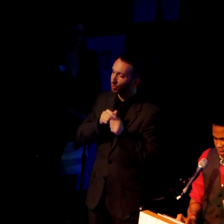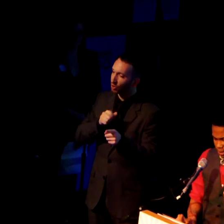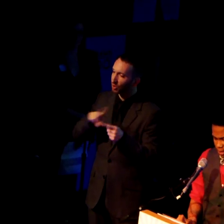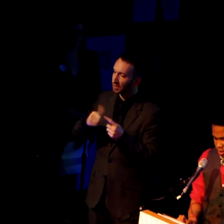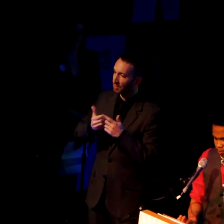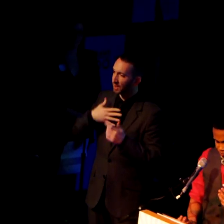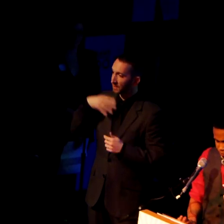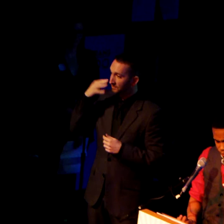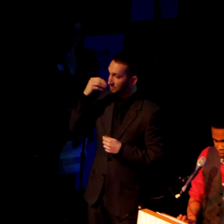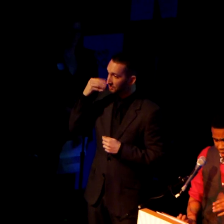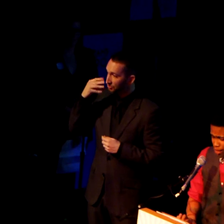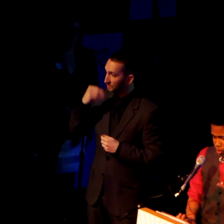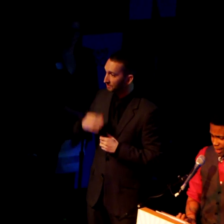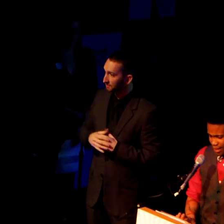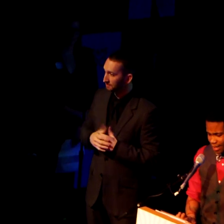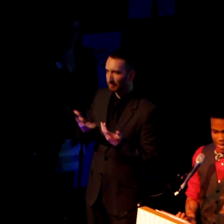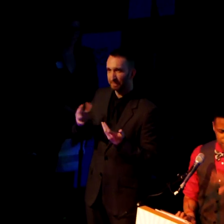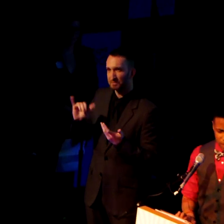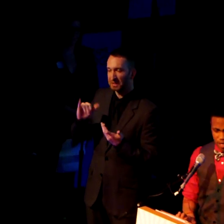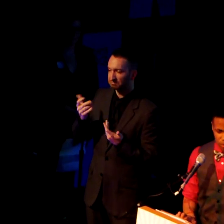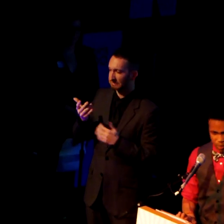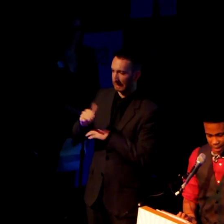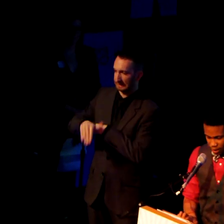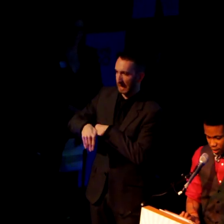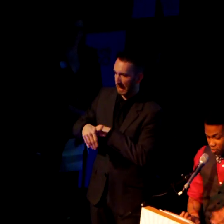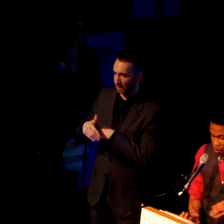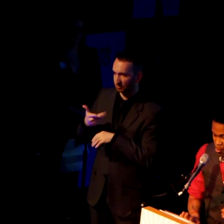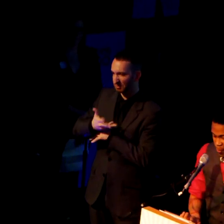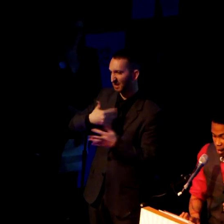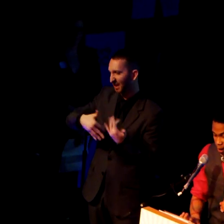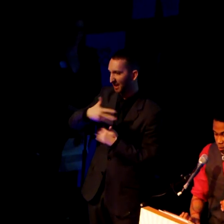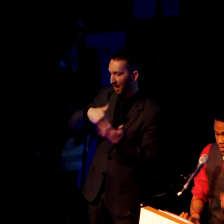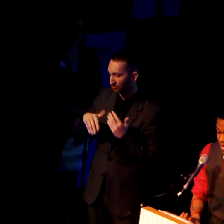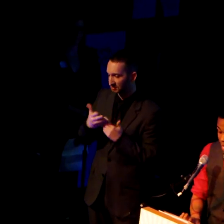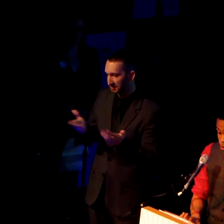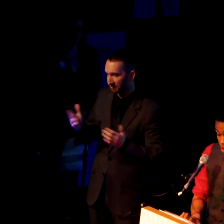my experiences. This was like late night after, you know, we've been hanging out and stuff.